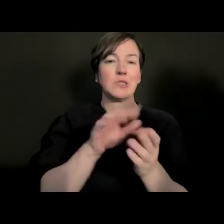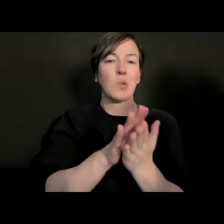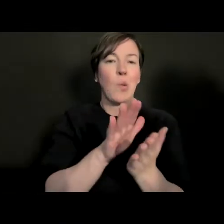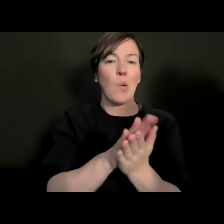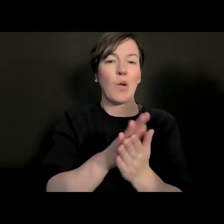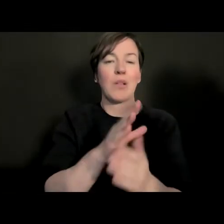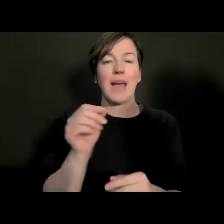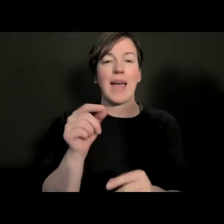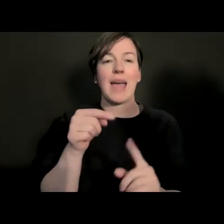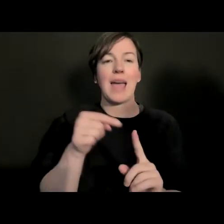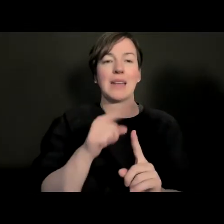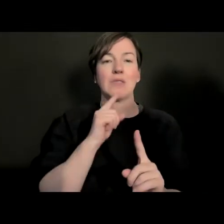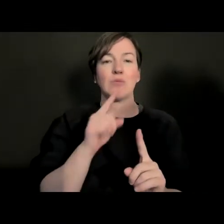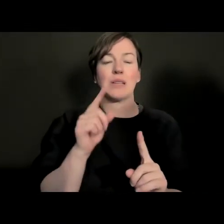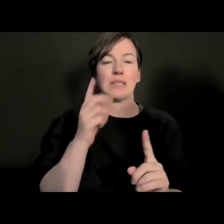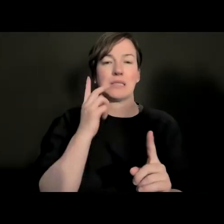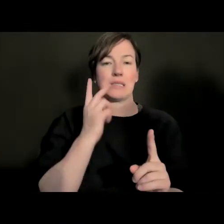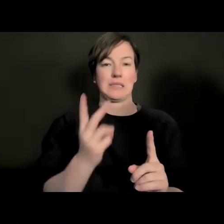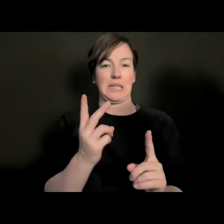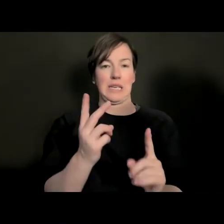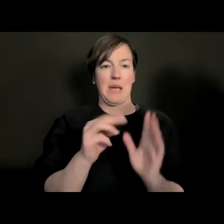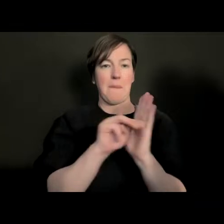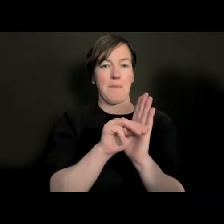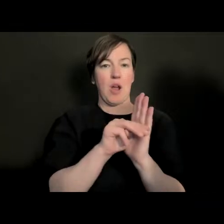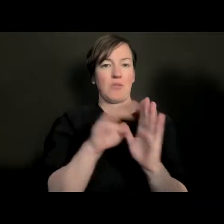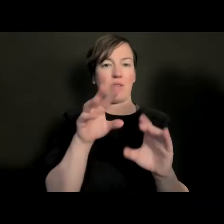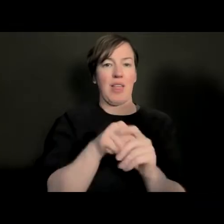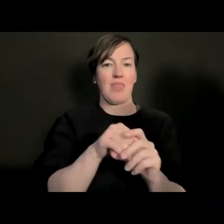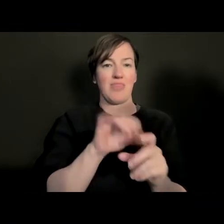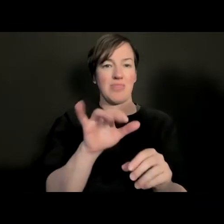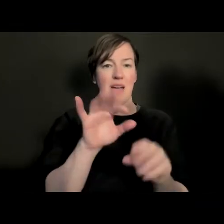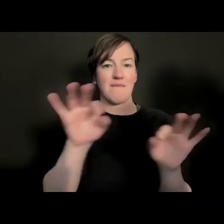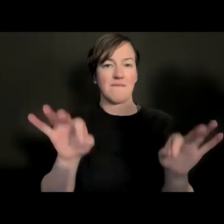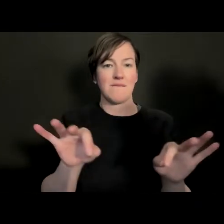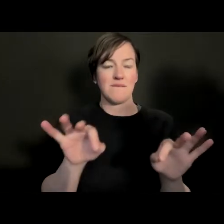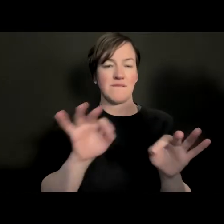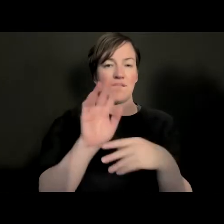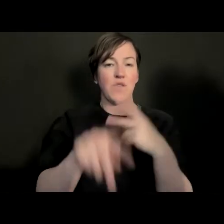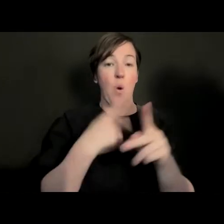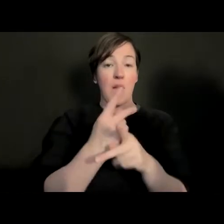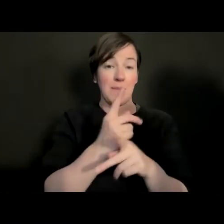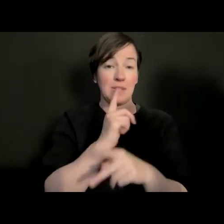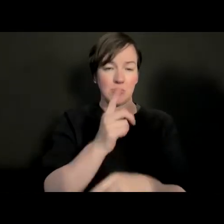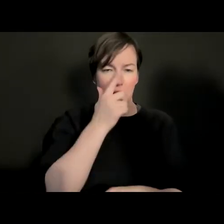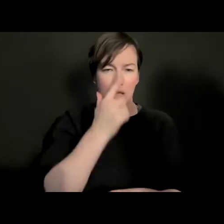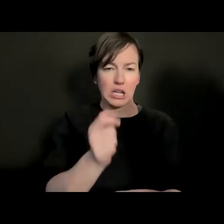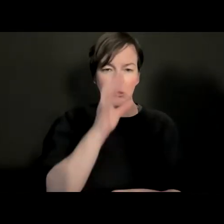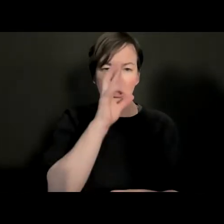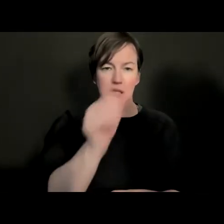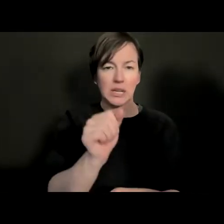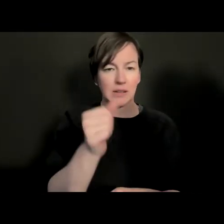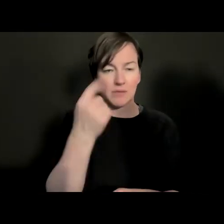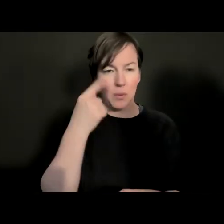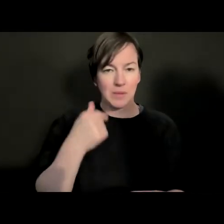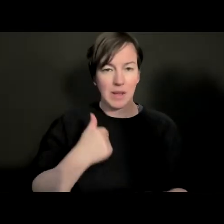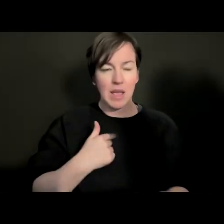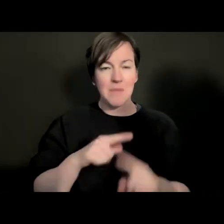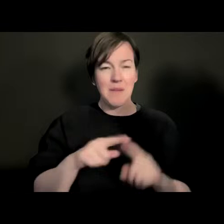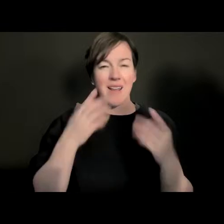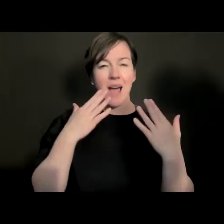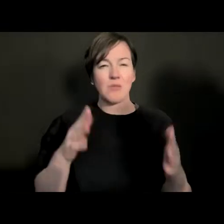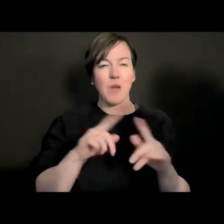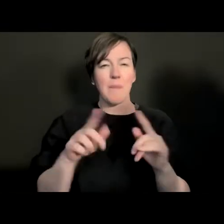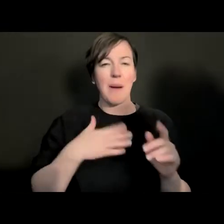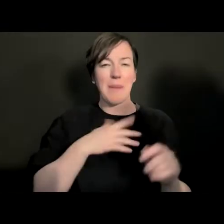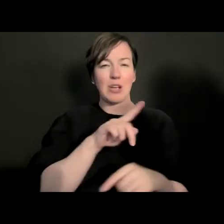just like seeing it modeled in that form is really interesting to me. But I don't know, I guess my question is,